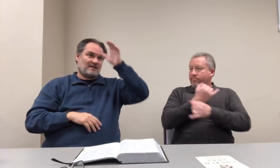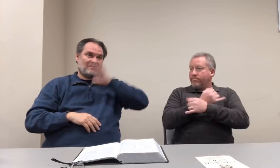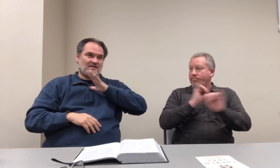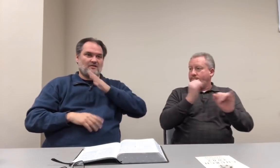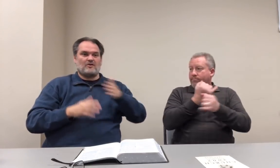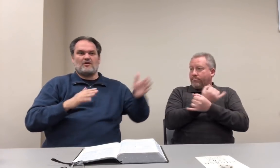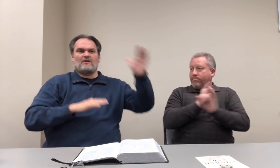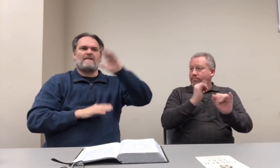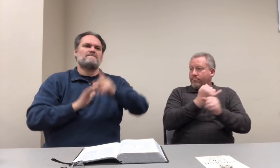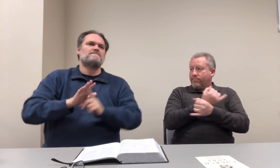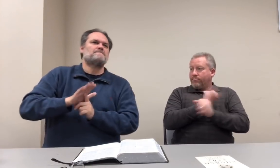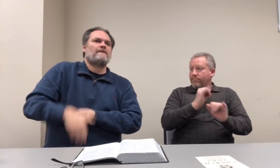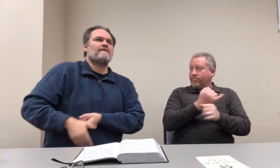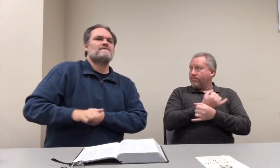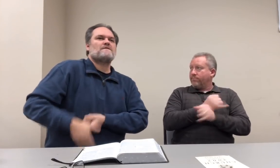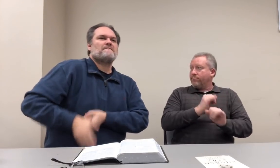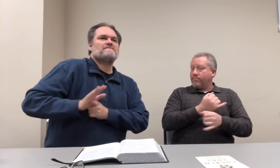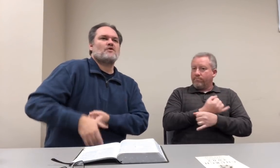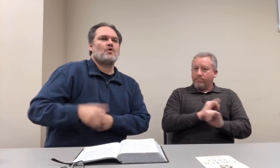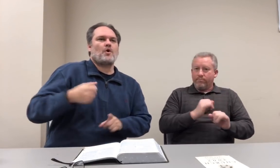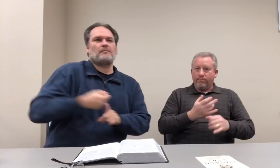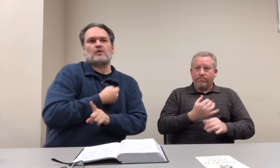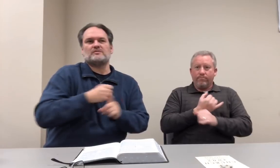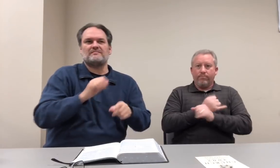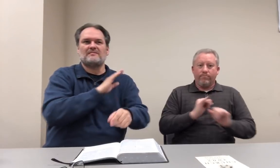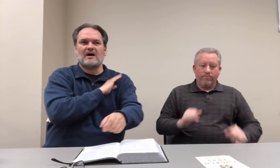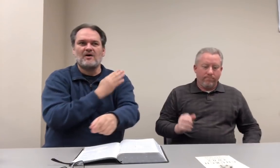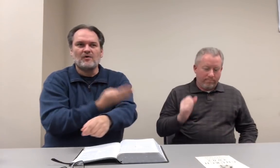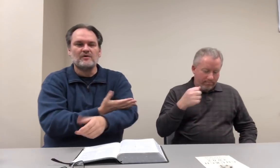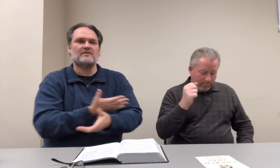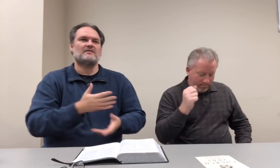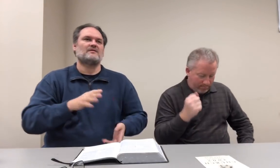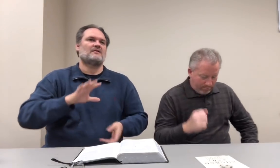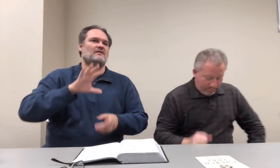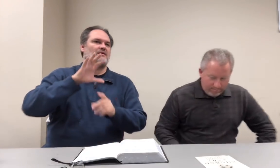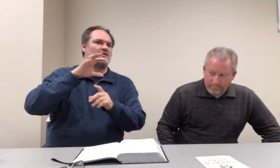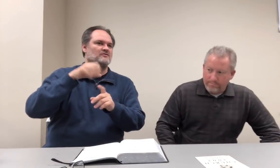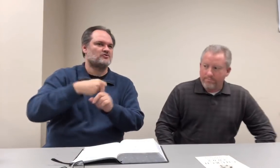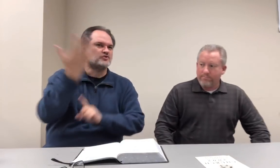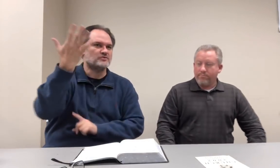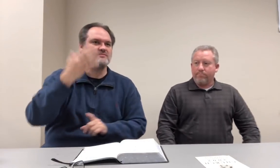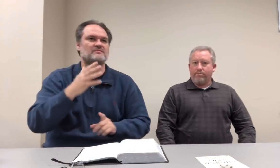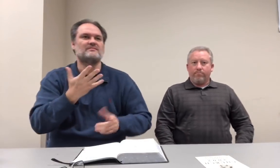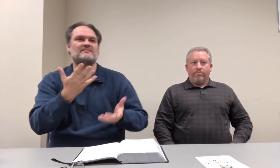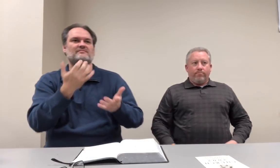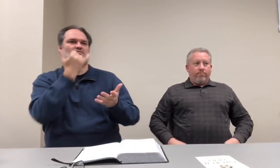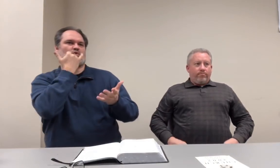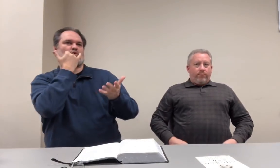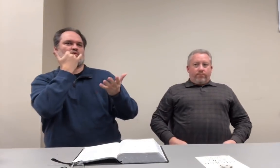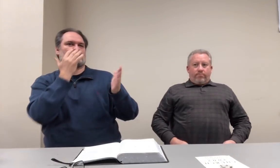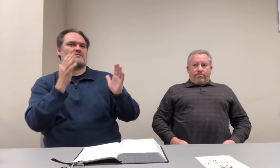Herman Bobbitt said this: neither creation nor revelation nor incarnation are about any change of